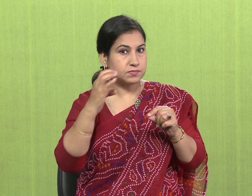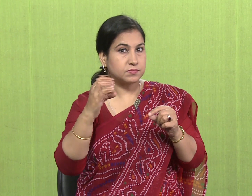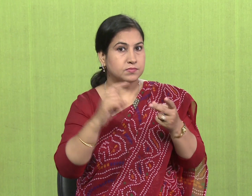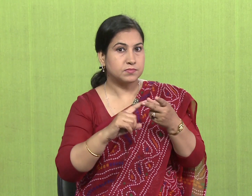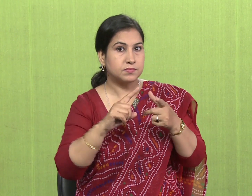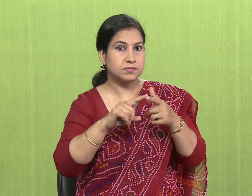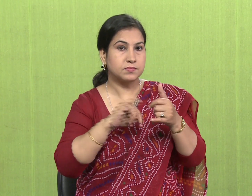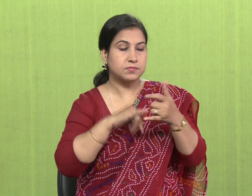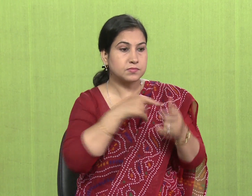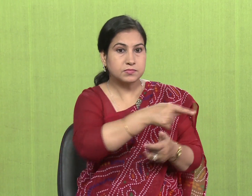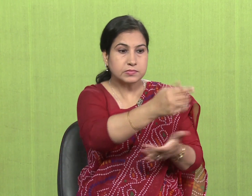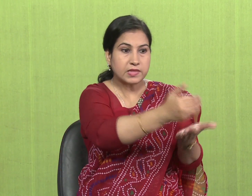respective areas.